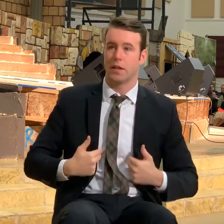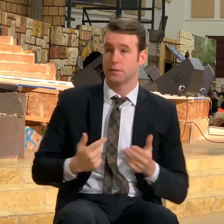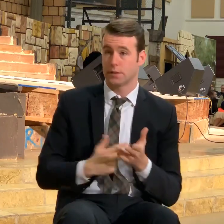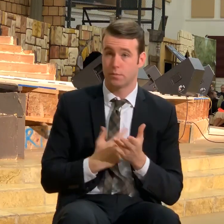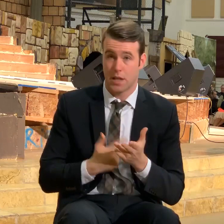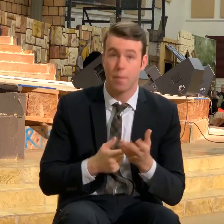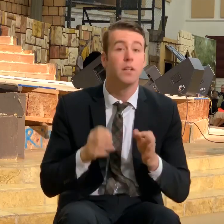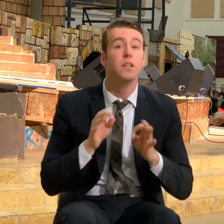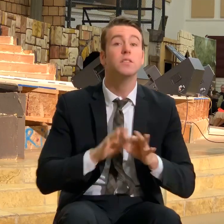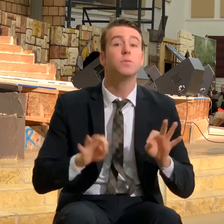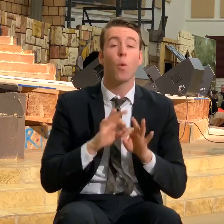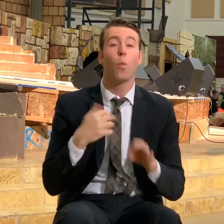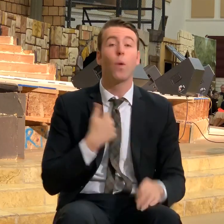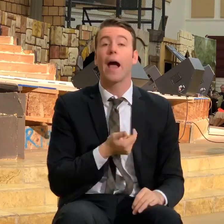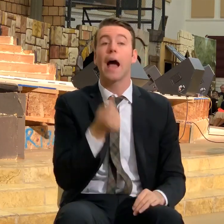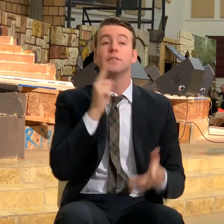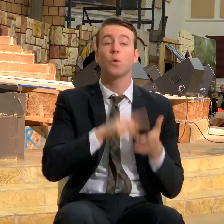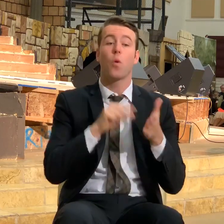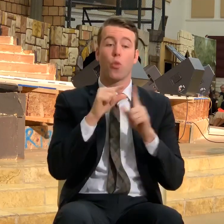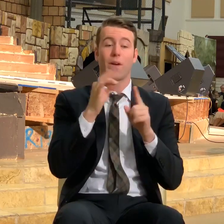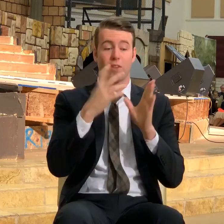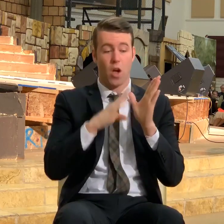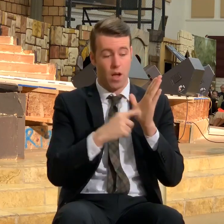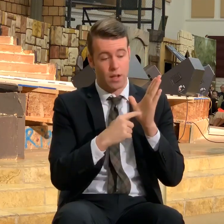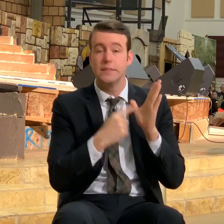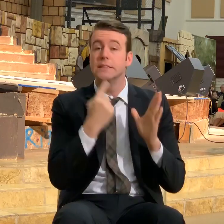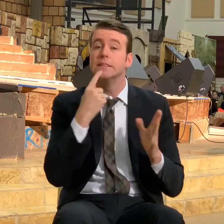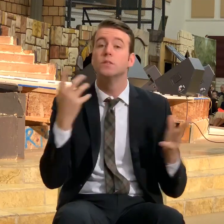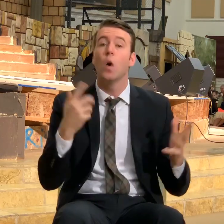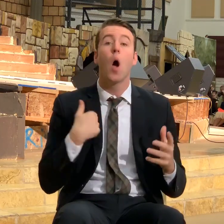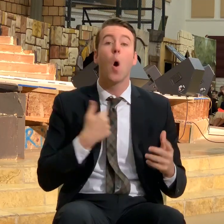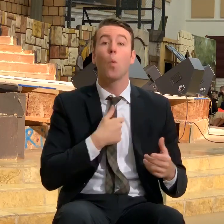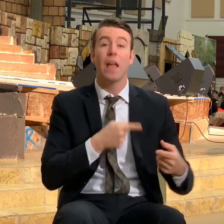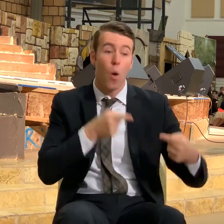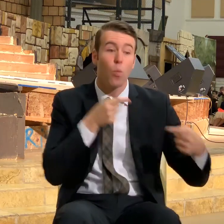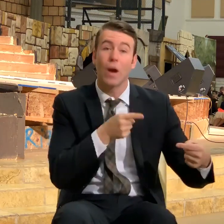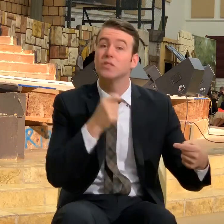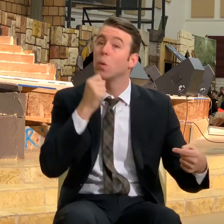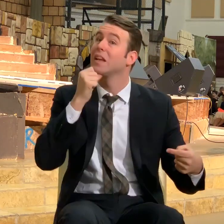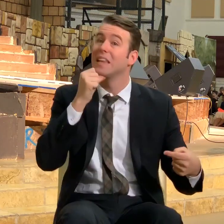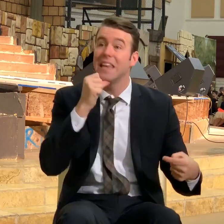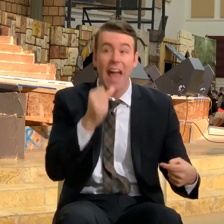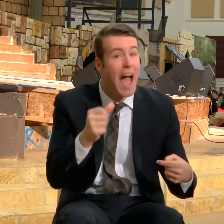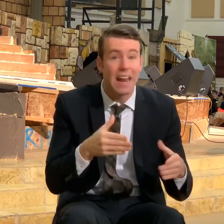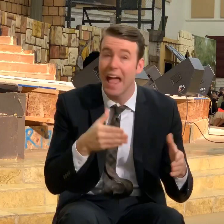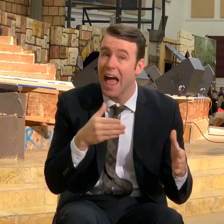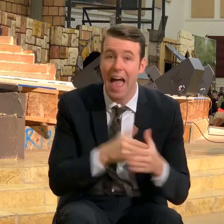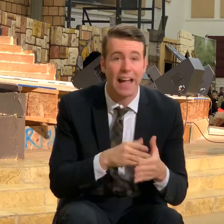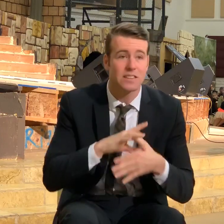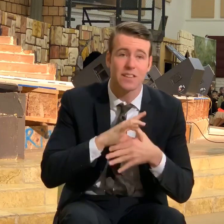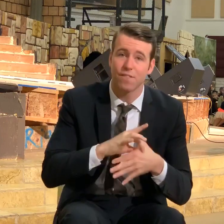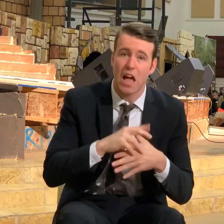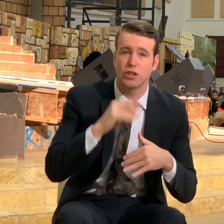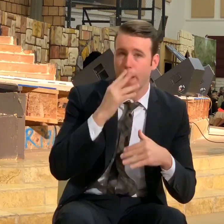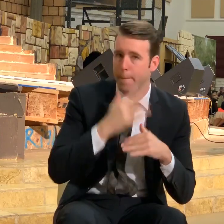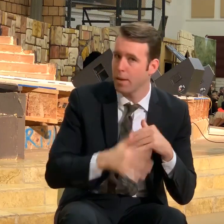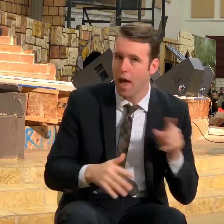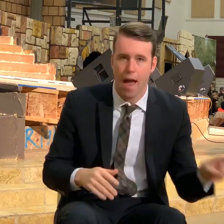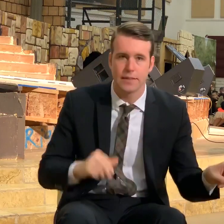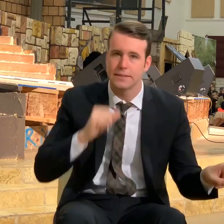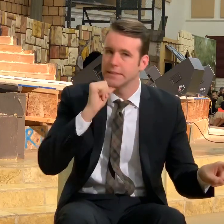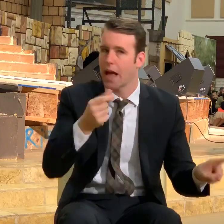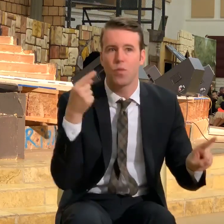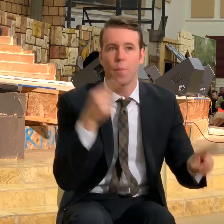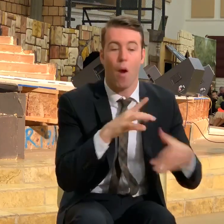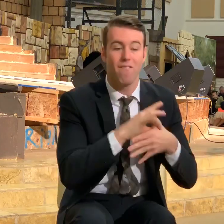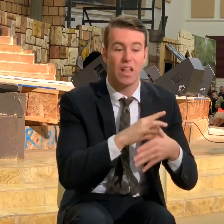those moments that we understand what the Word of God says, that we wrestle not against flesh and blood. Even though